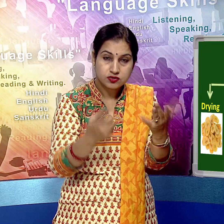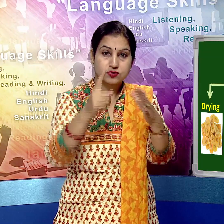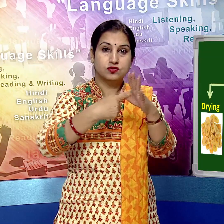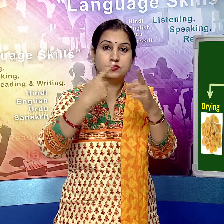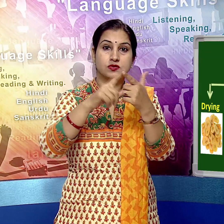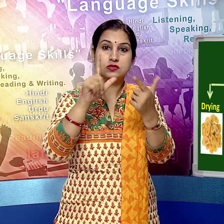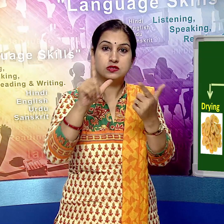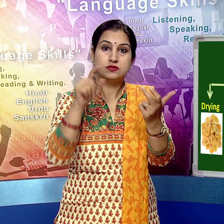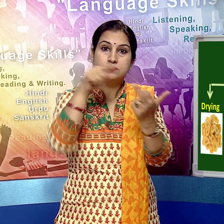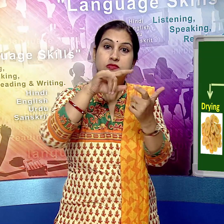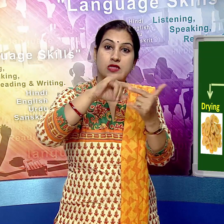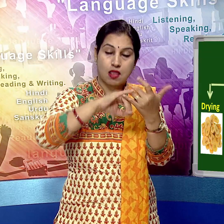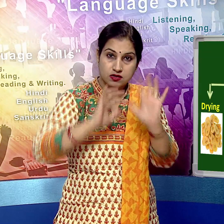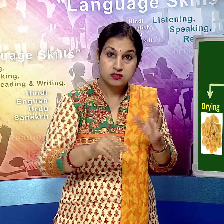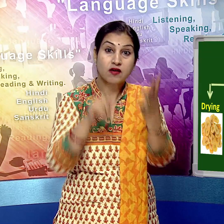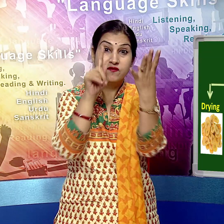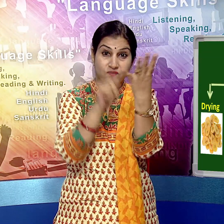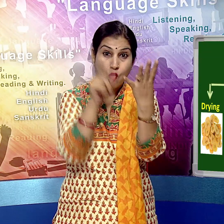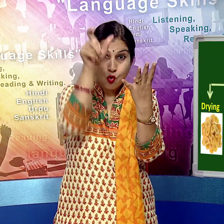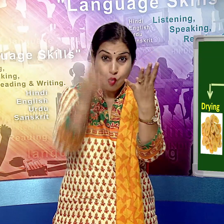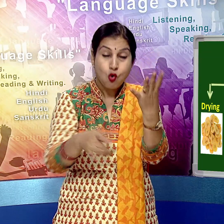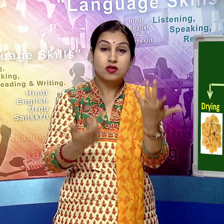the fourth is bottling squashes,